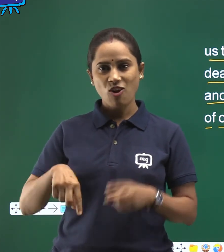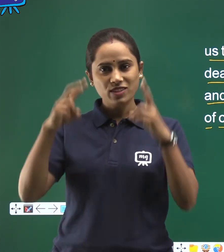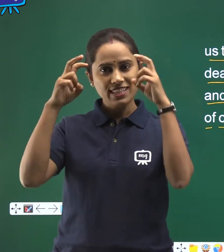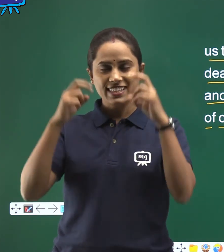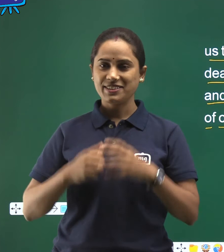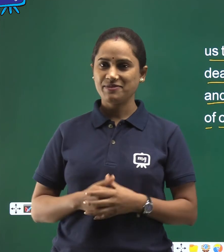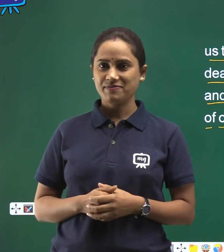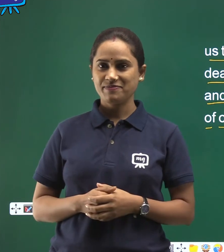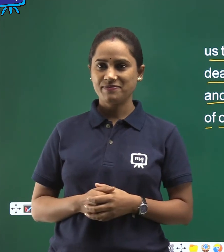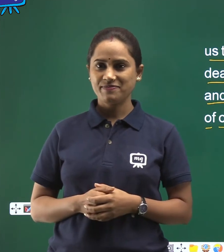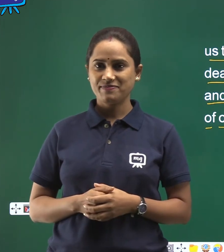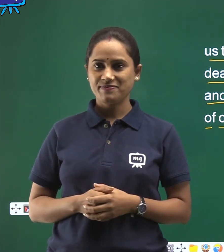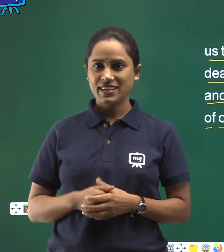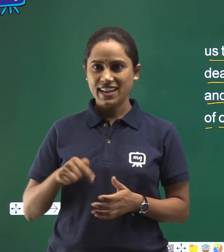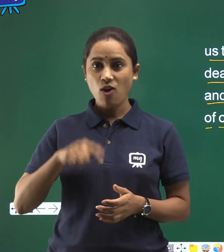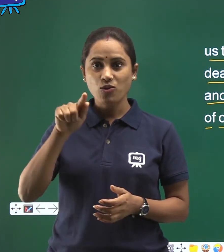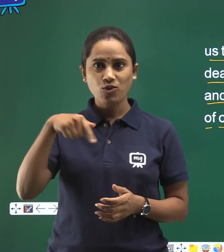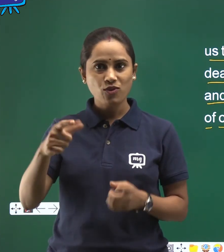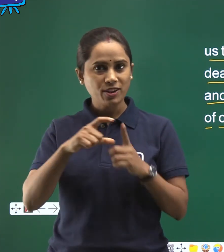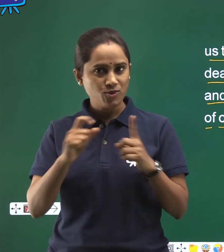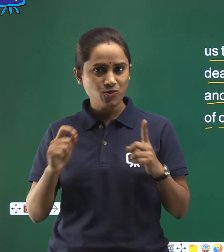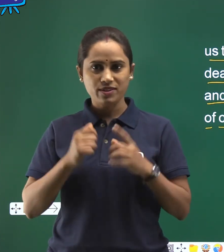this lesson. Now you will do